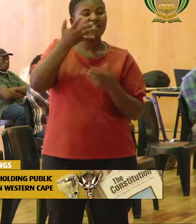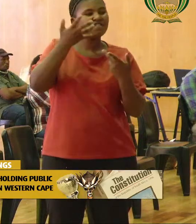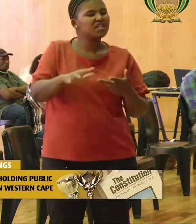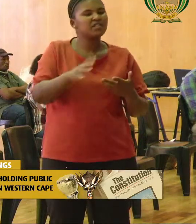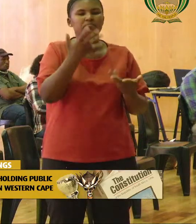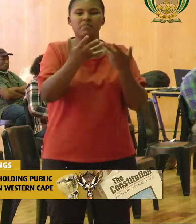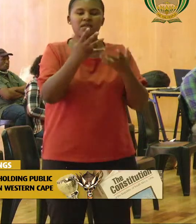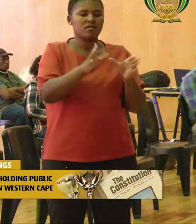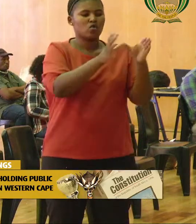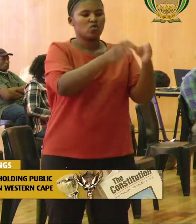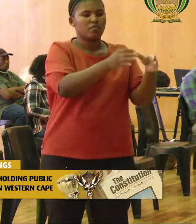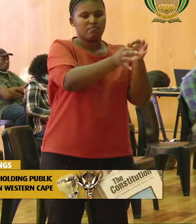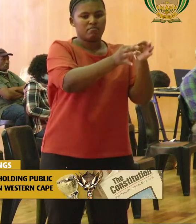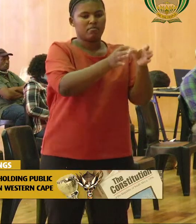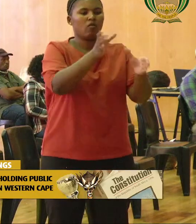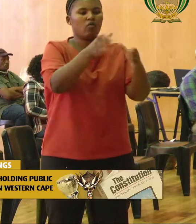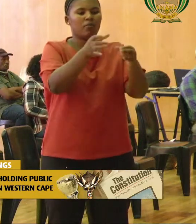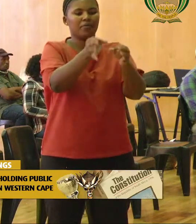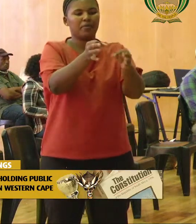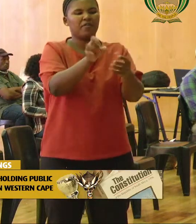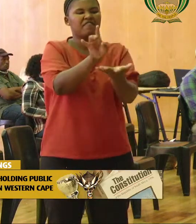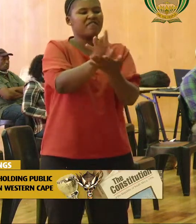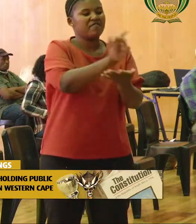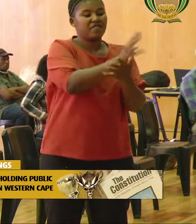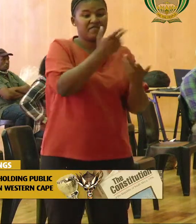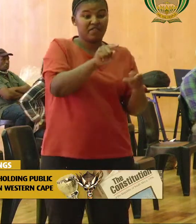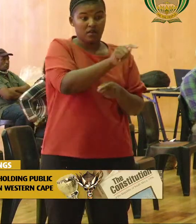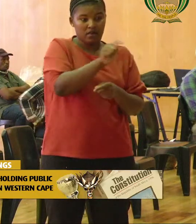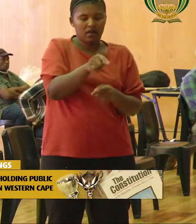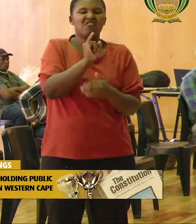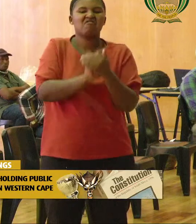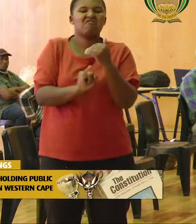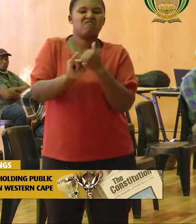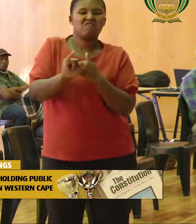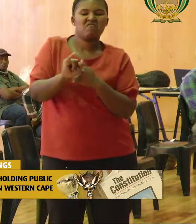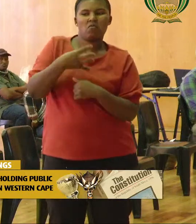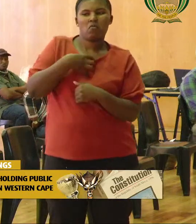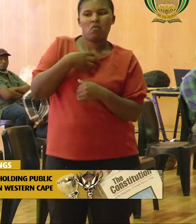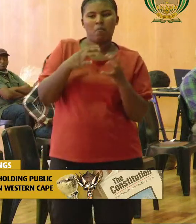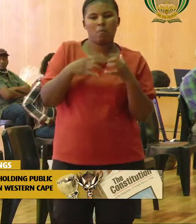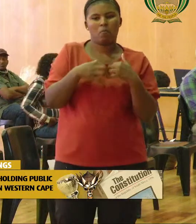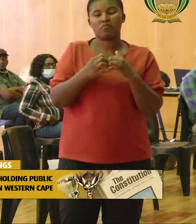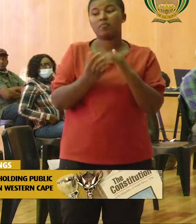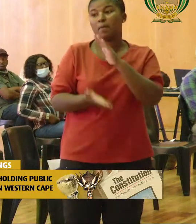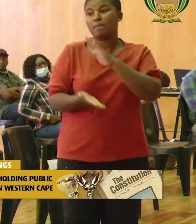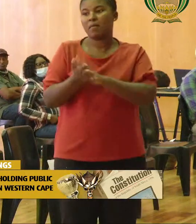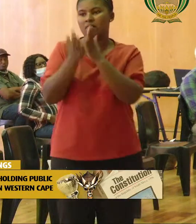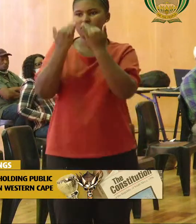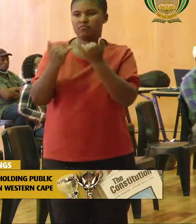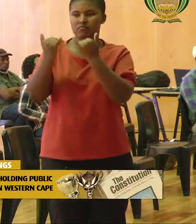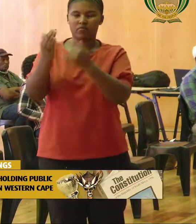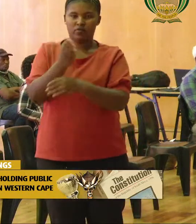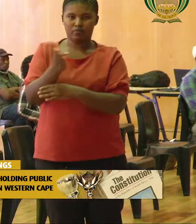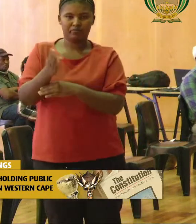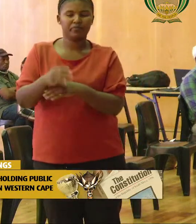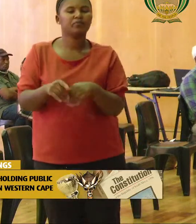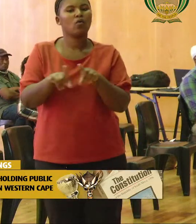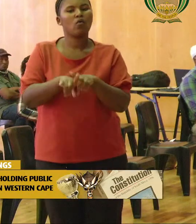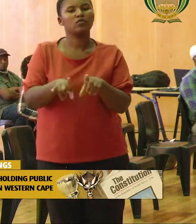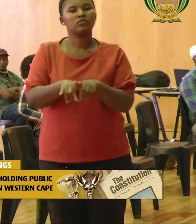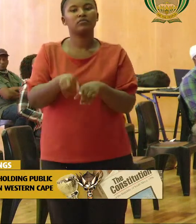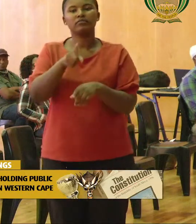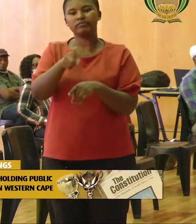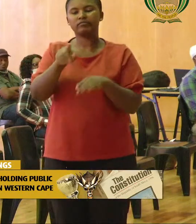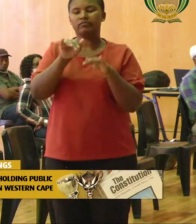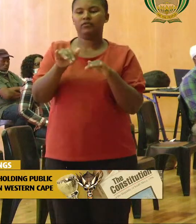their organizations to be able to contest as independent candidates. And those are